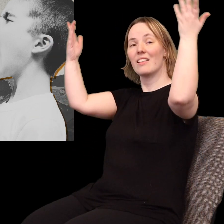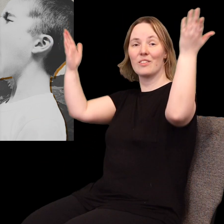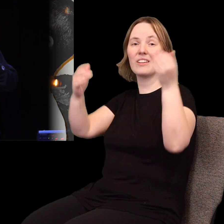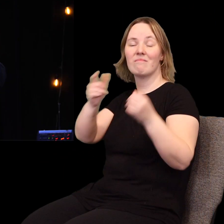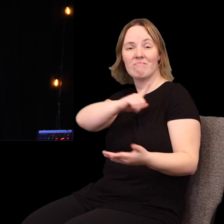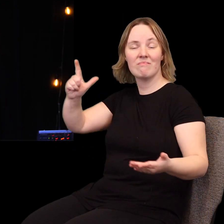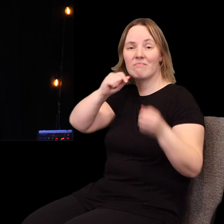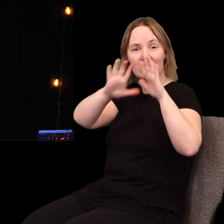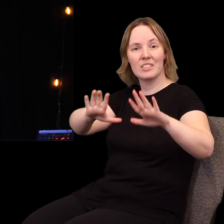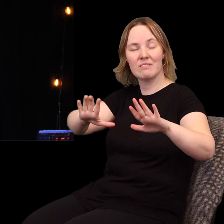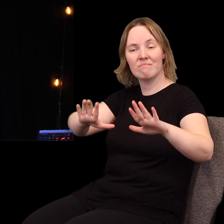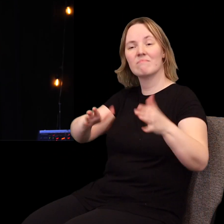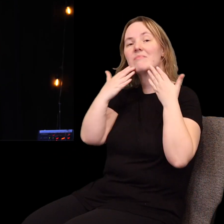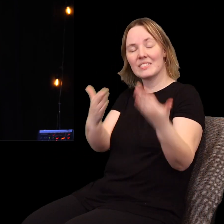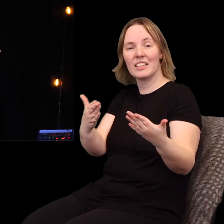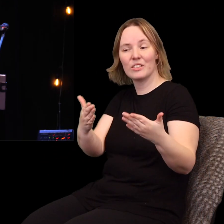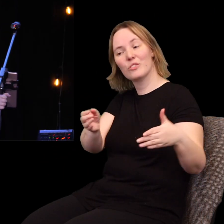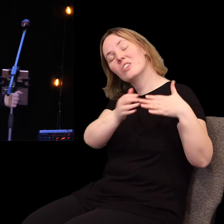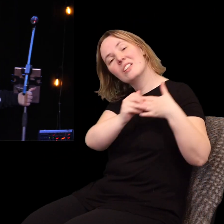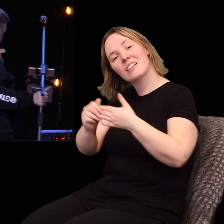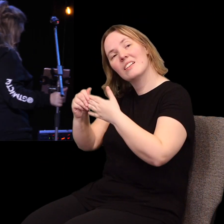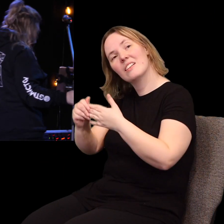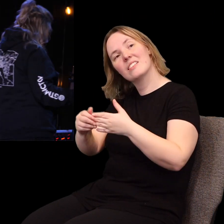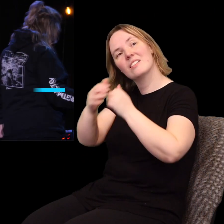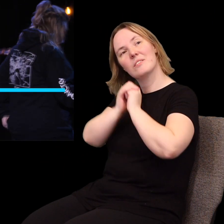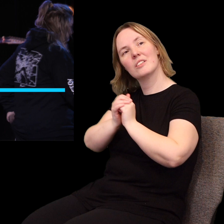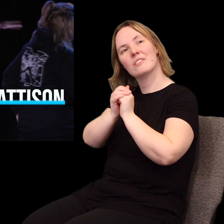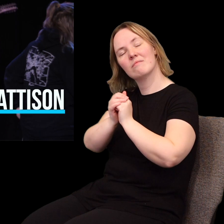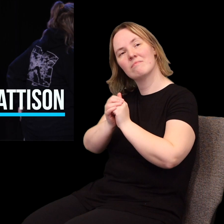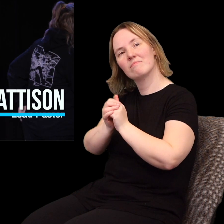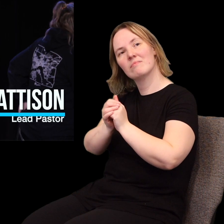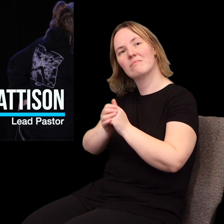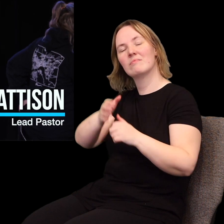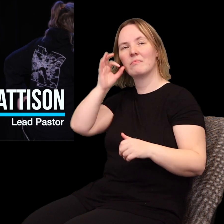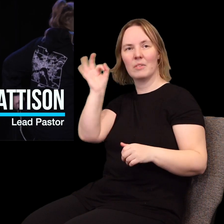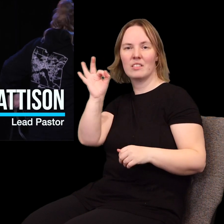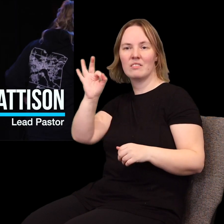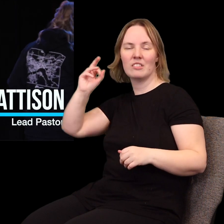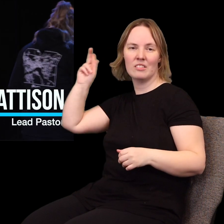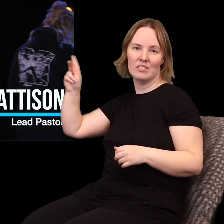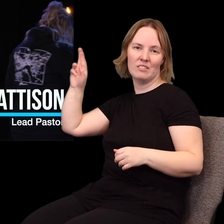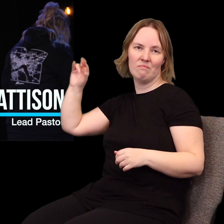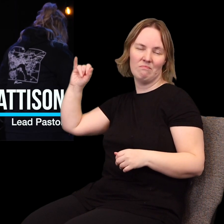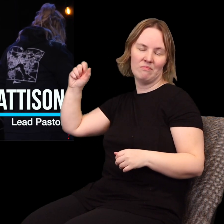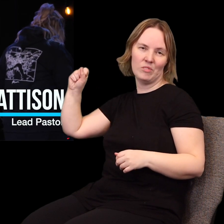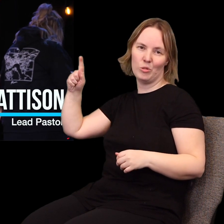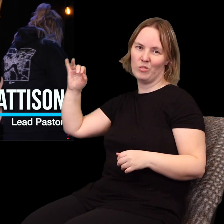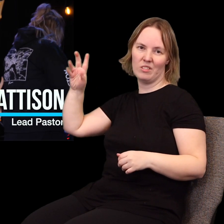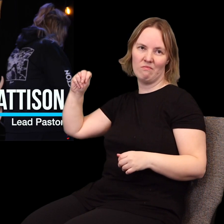Hallelujah. The Lord bless you. Thank you, Pastor Joanna, for leading us in worship. Thank you, Pastor Kristen, for all that you do to